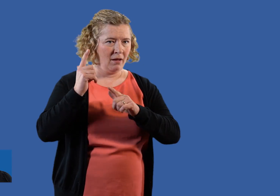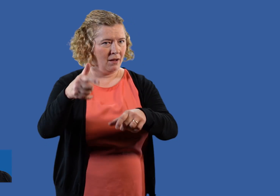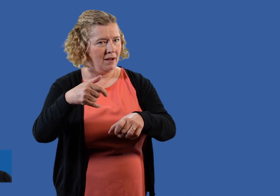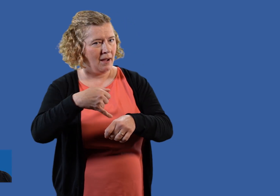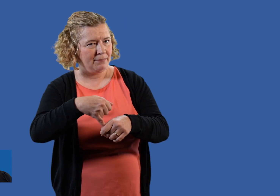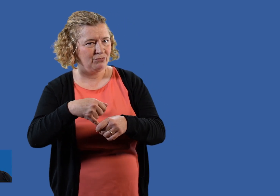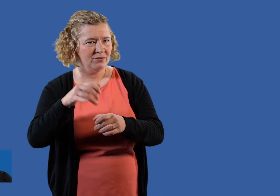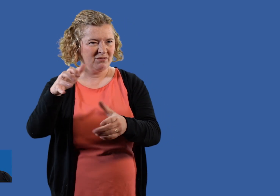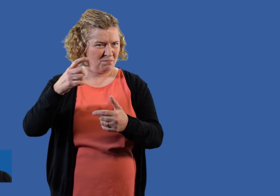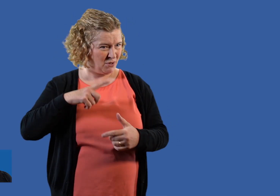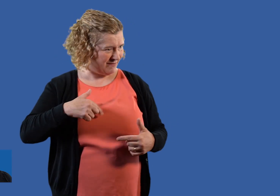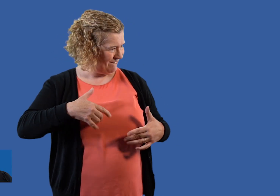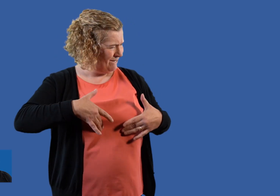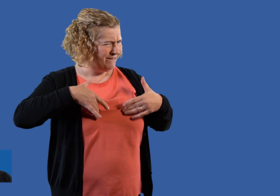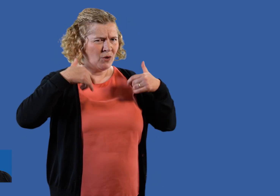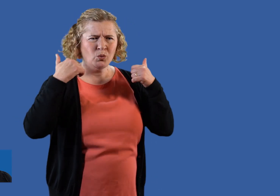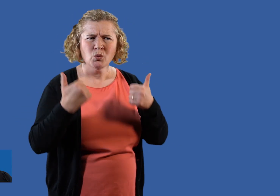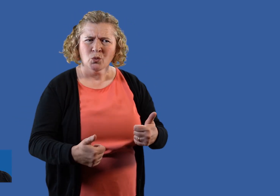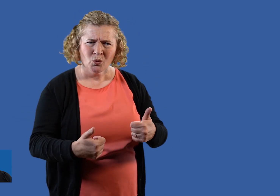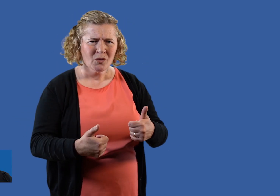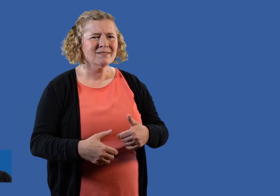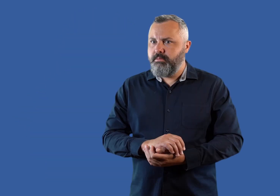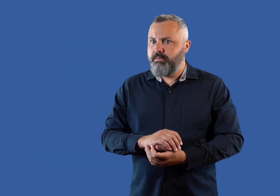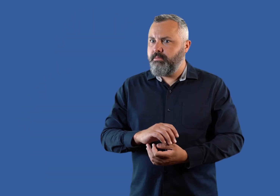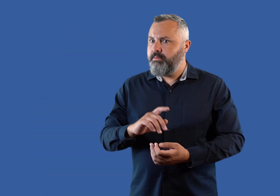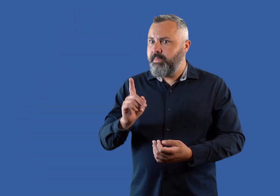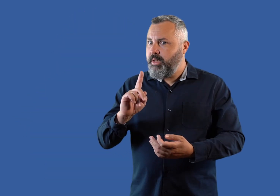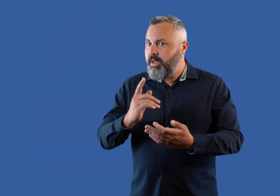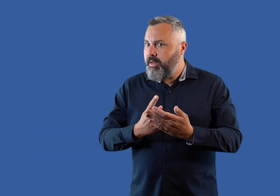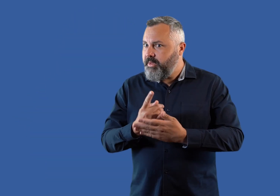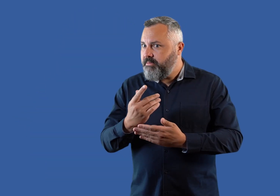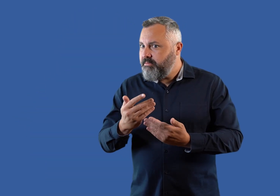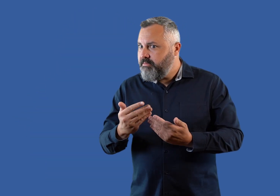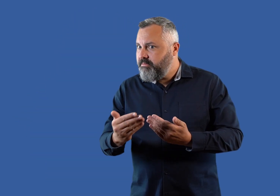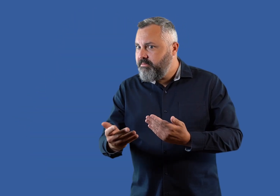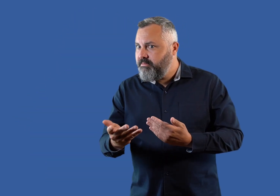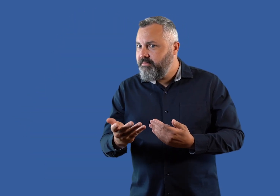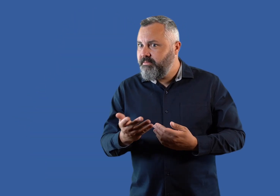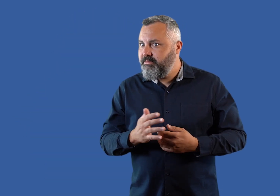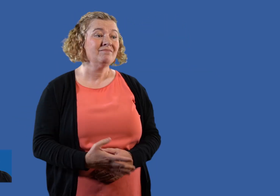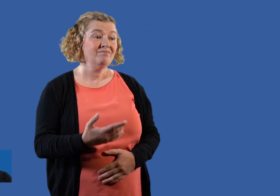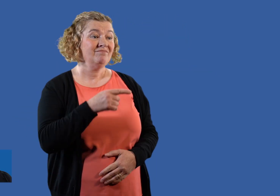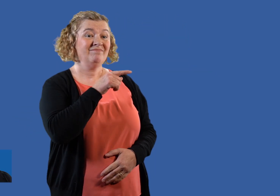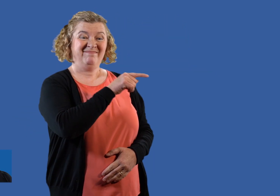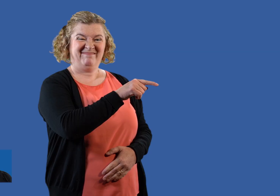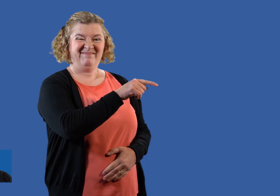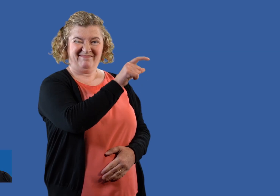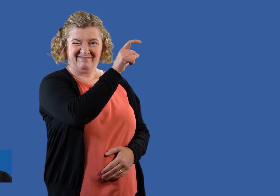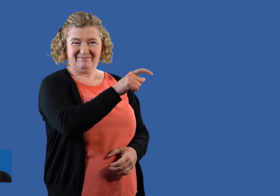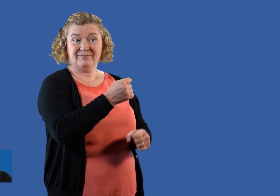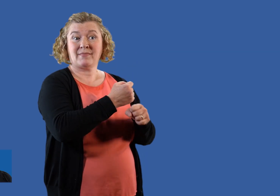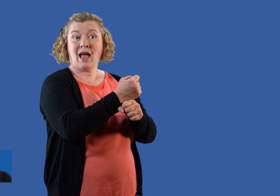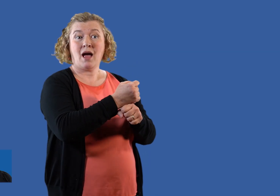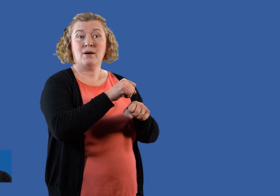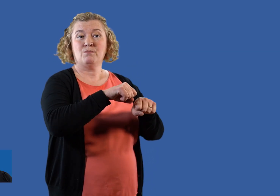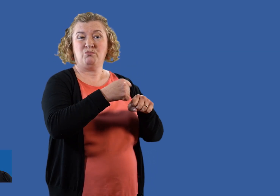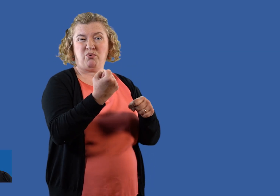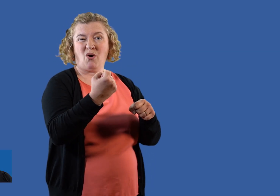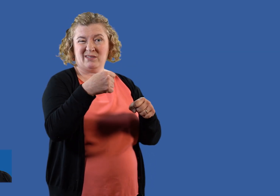They didn't think they needed it because they felt so good. So what happened next? Well, the car broke down, and normally when this